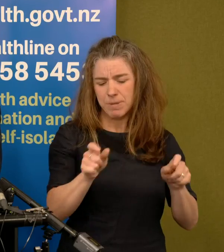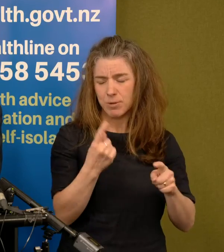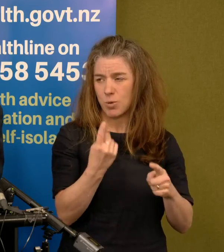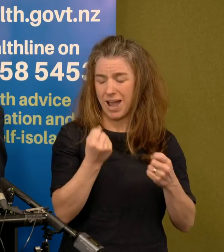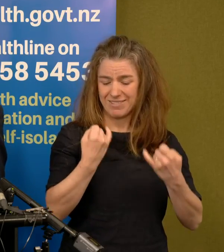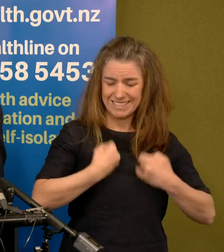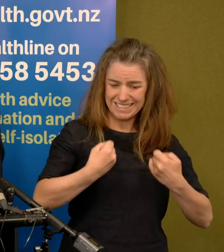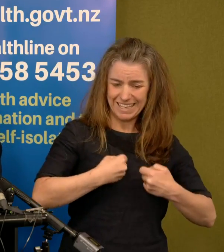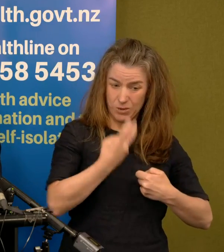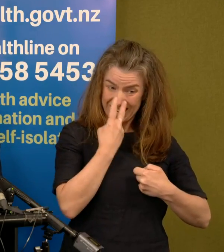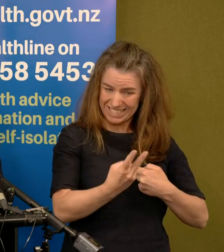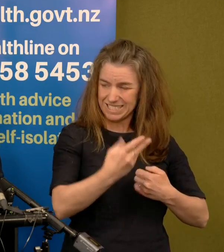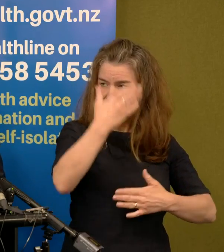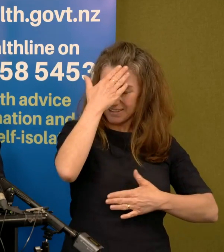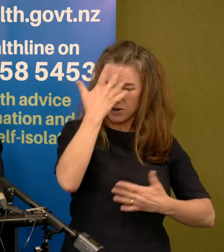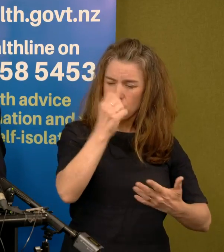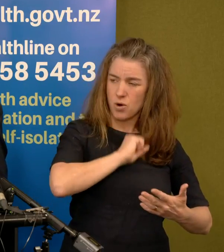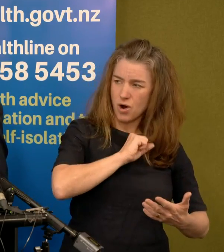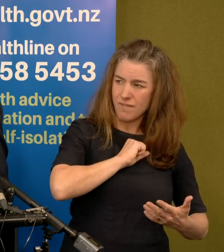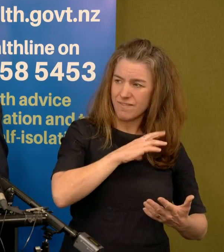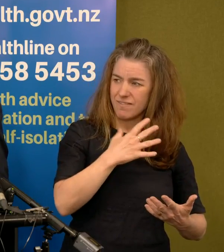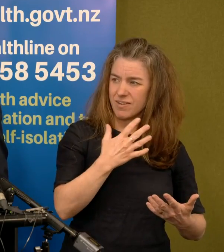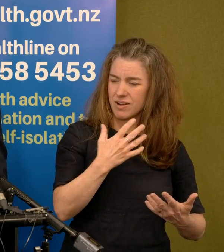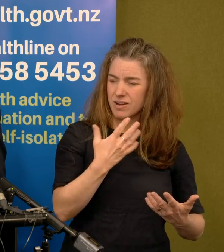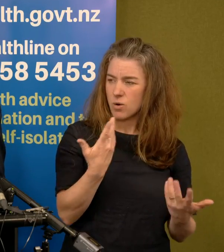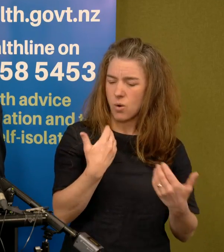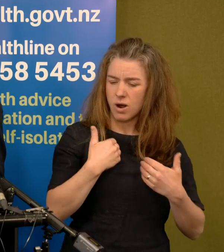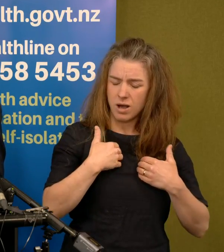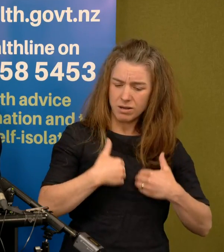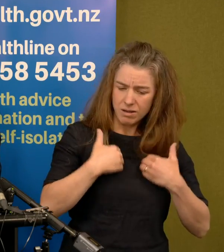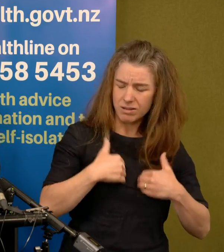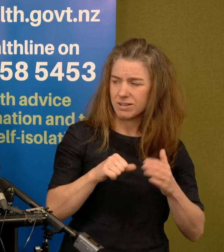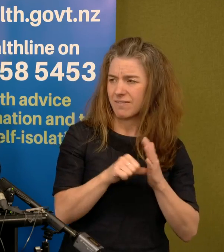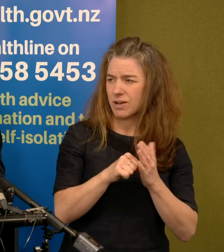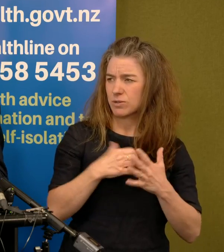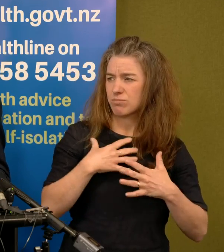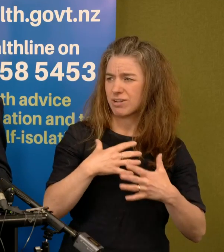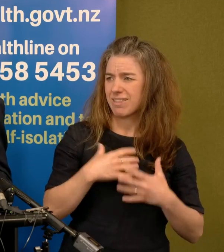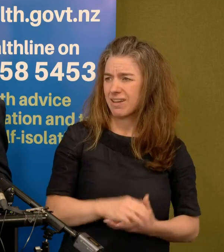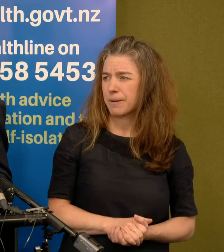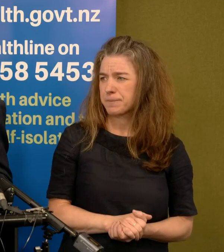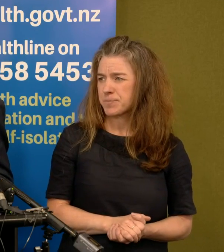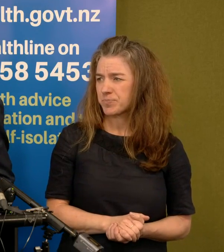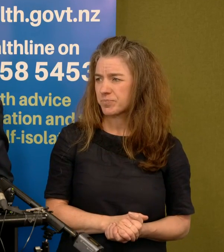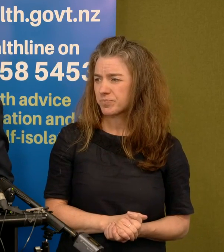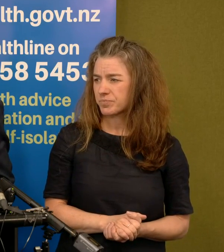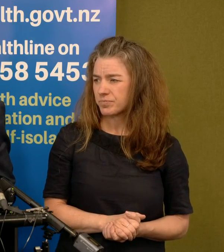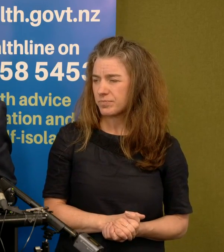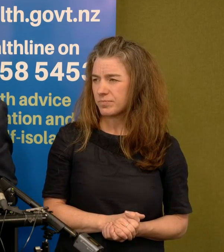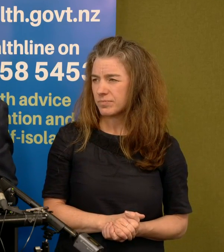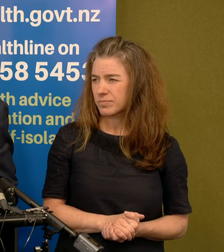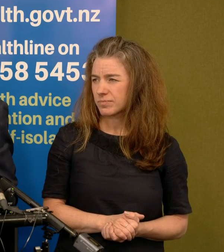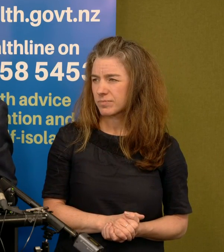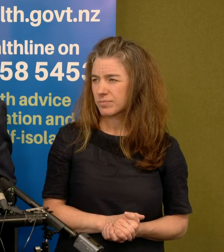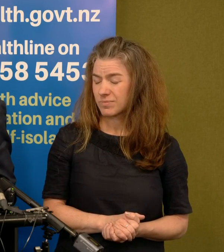and there are good reasons for that, one of which is you might come up with a negative test. All that means is you've got a negative test. In this case, there's a very